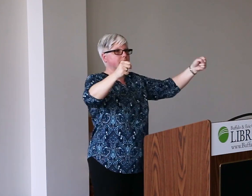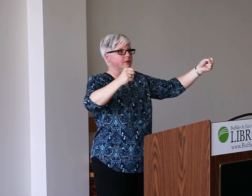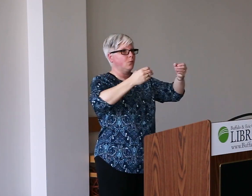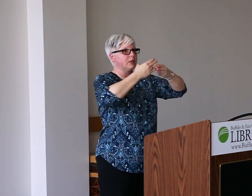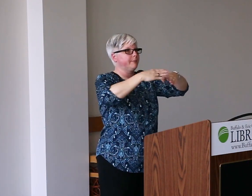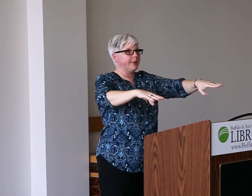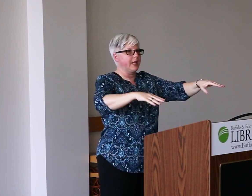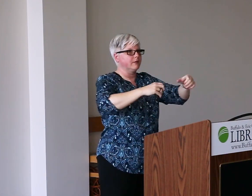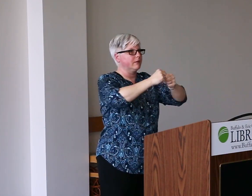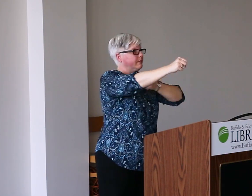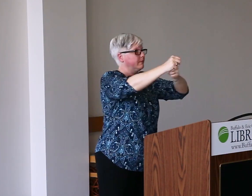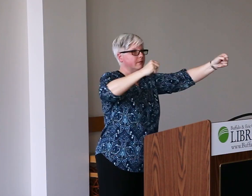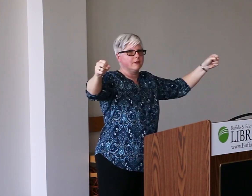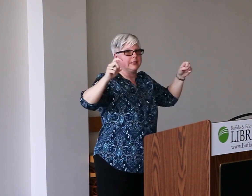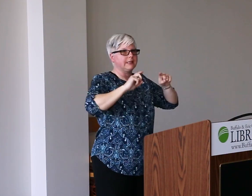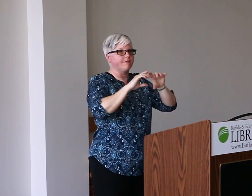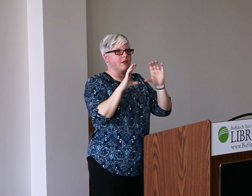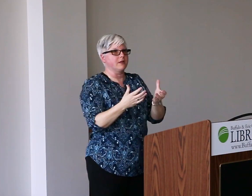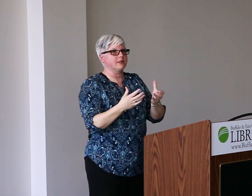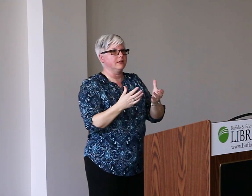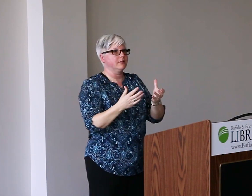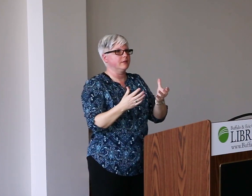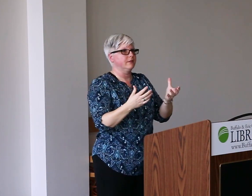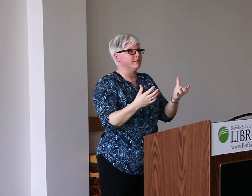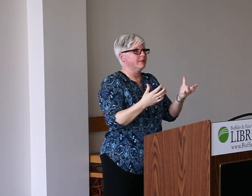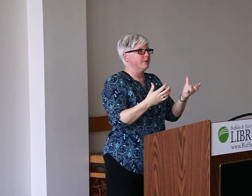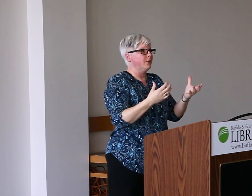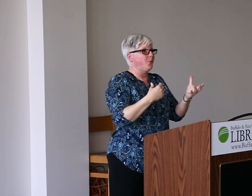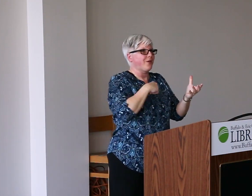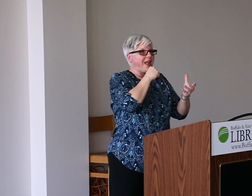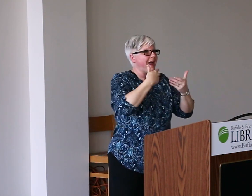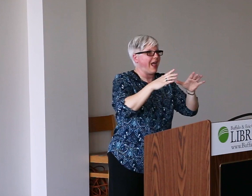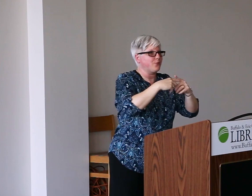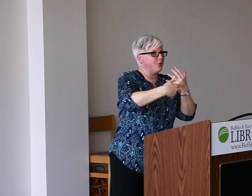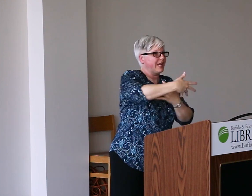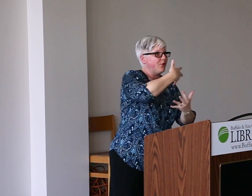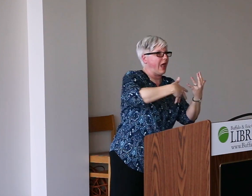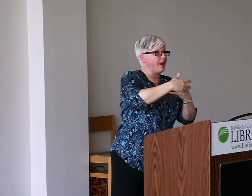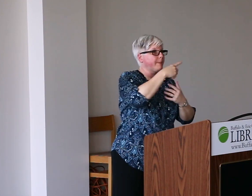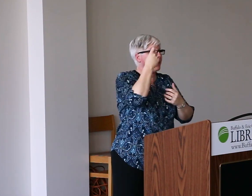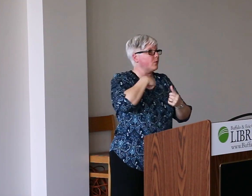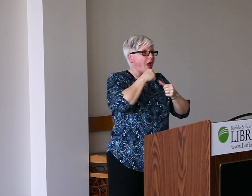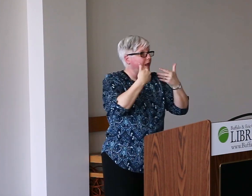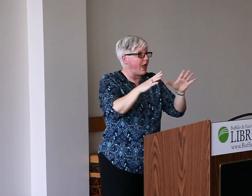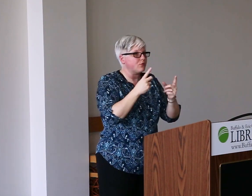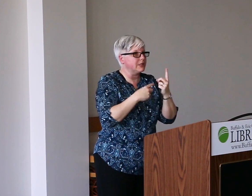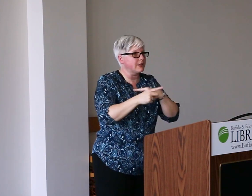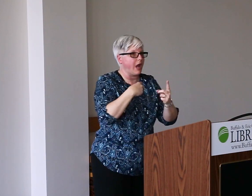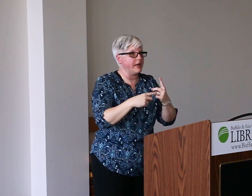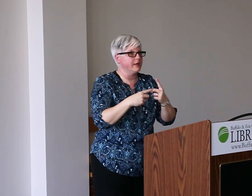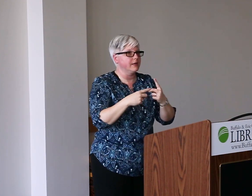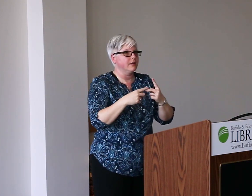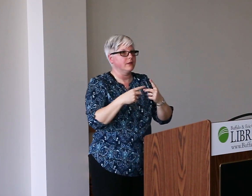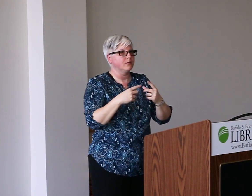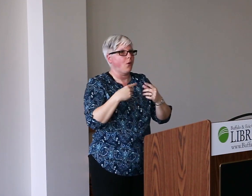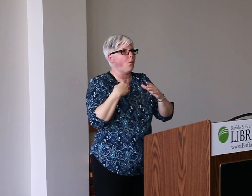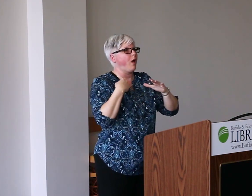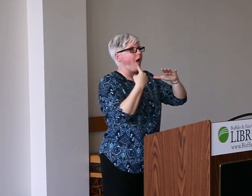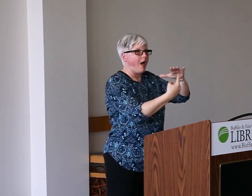I was placed all over the place. I was split in all of these different classes, and we weren't allowed to interact. So all of those kids that I had met from